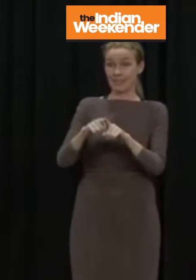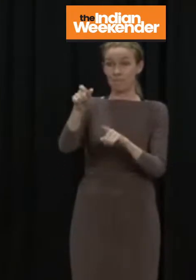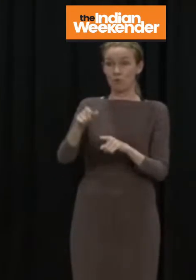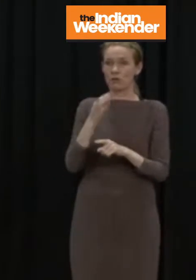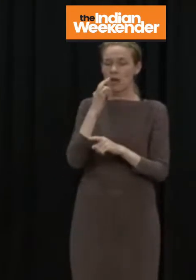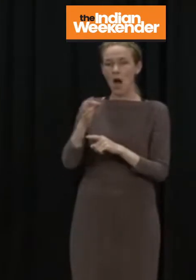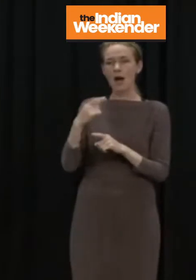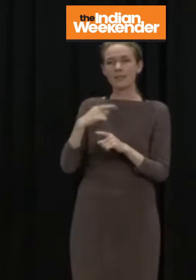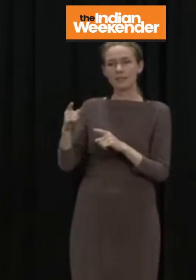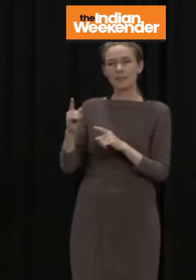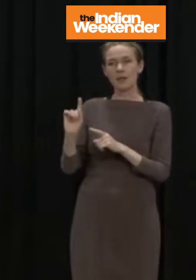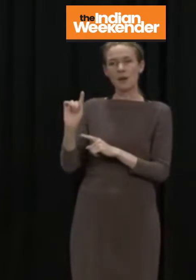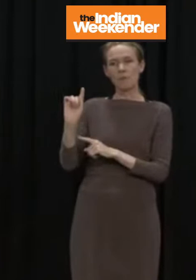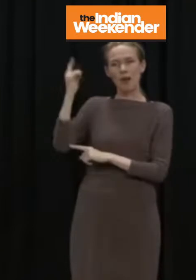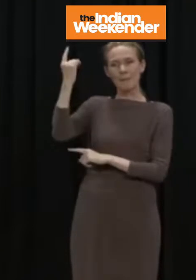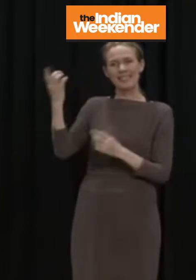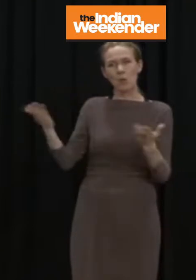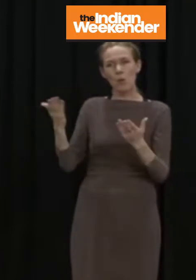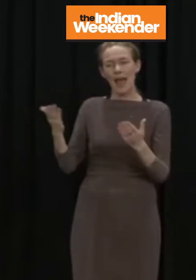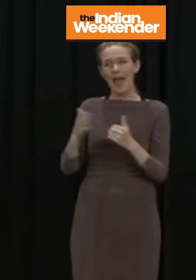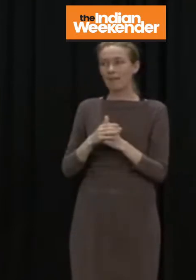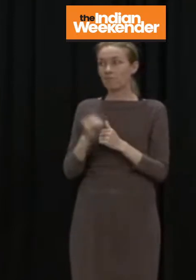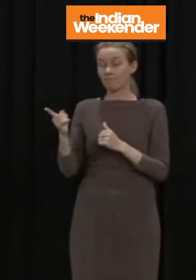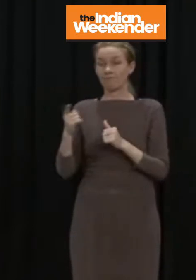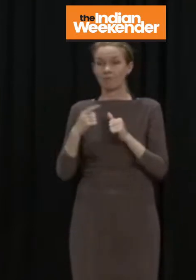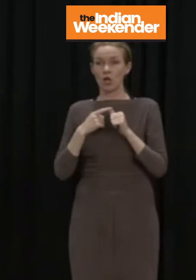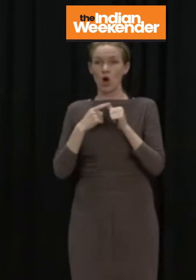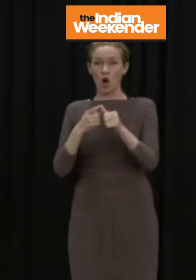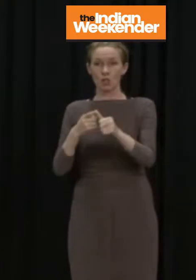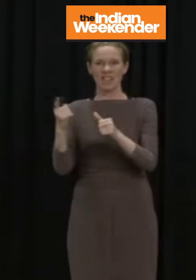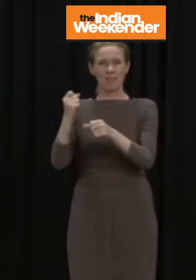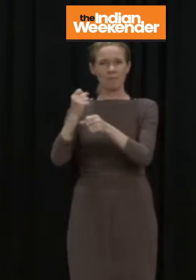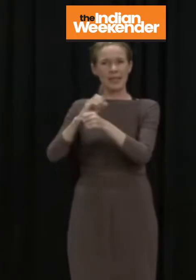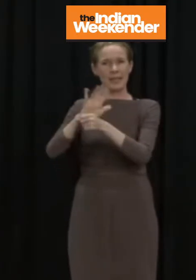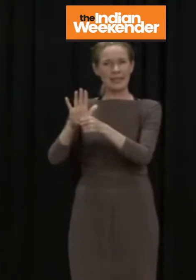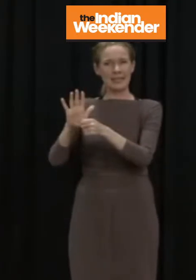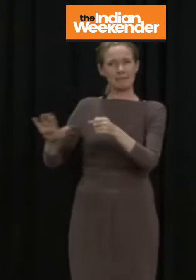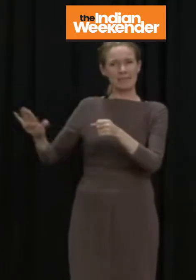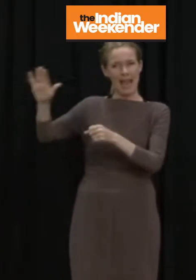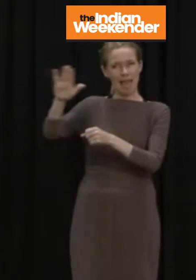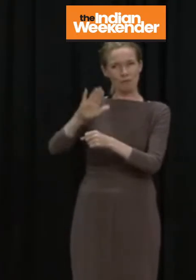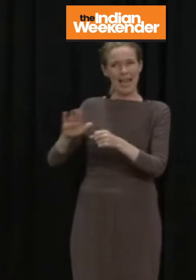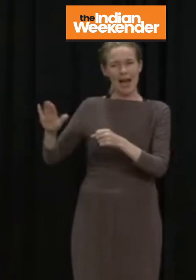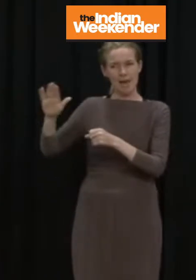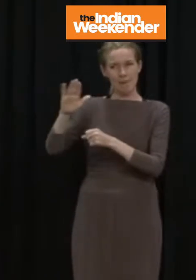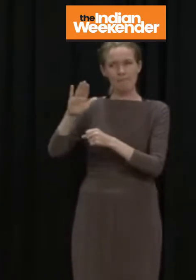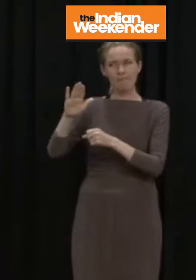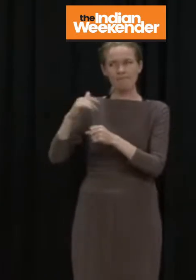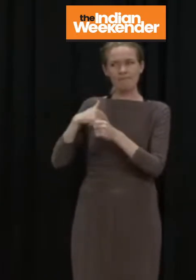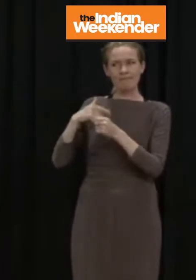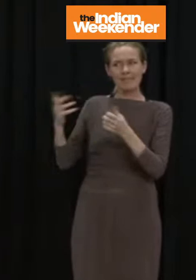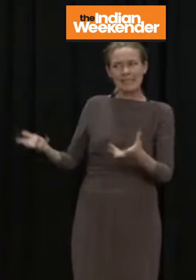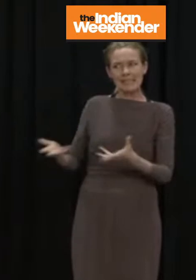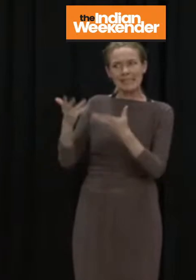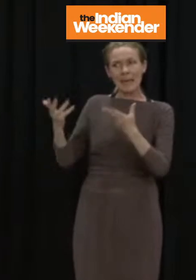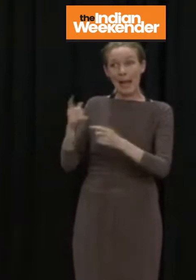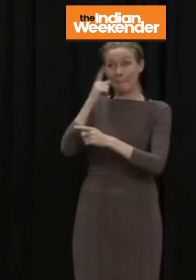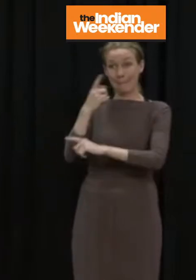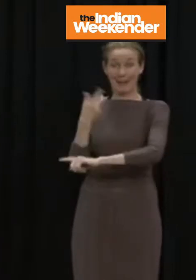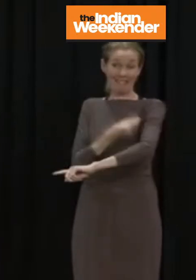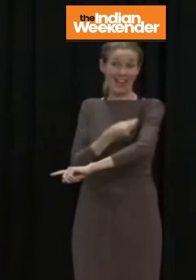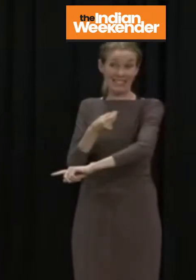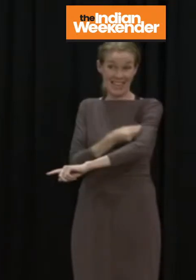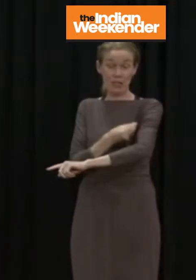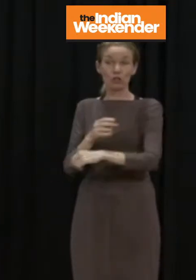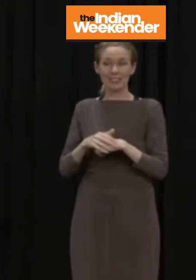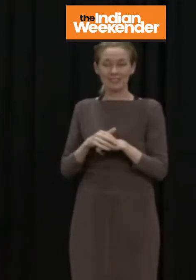Minister is up in the Tairāwhiti region, stumping for vaccination, helping to get, working to help get our vaccination rates up there. It is one